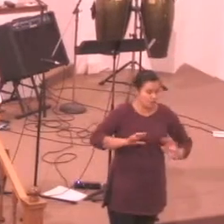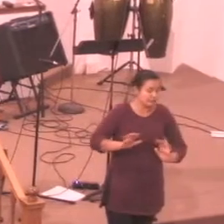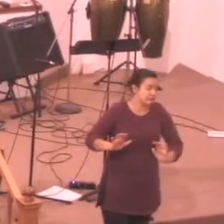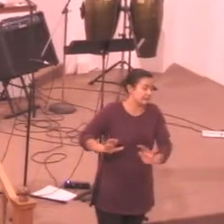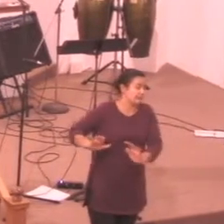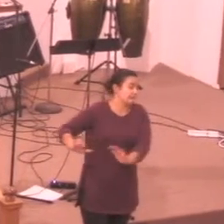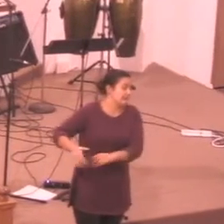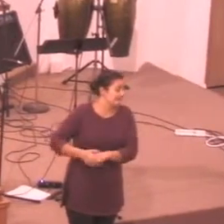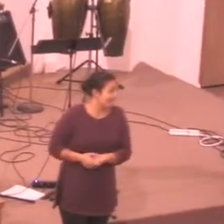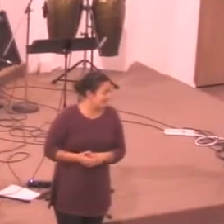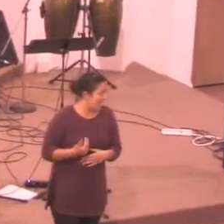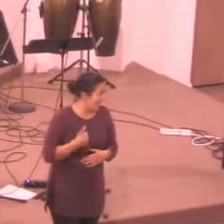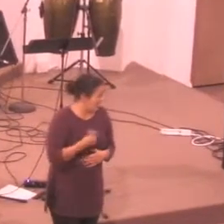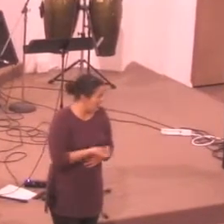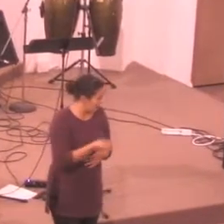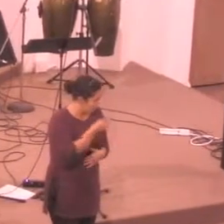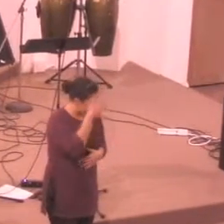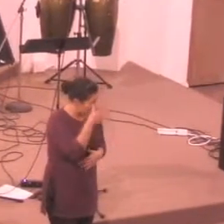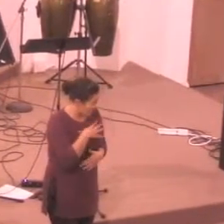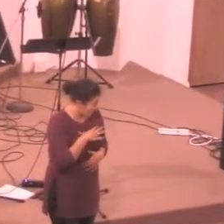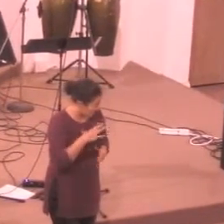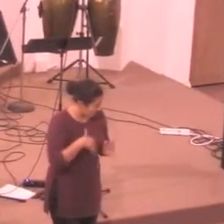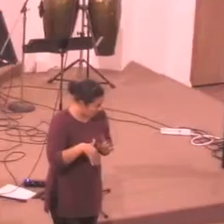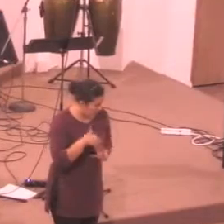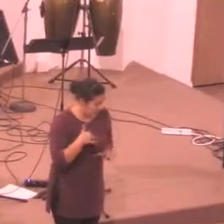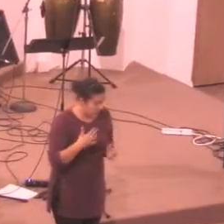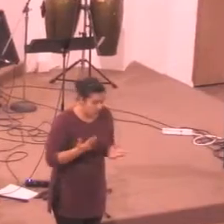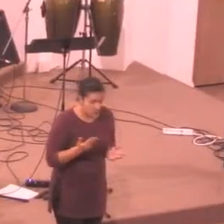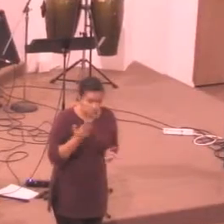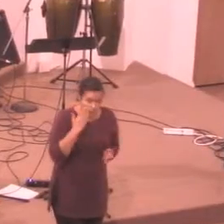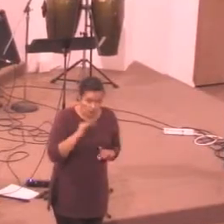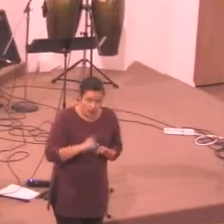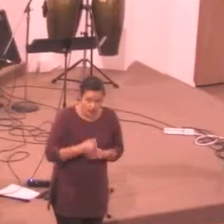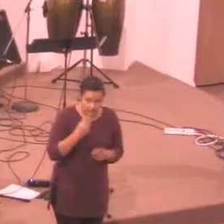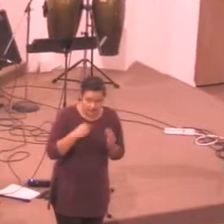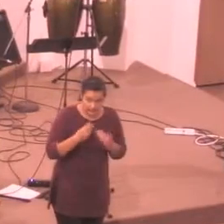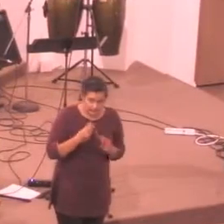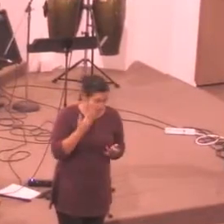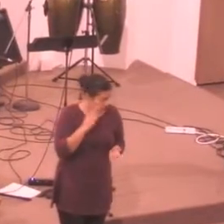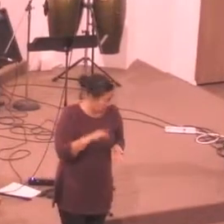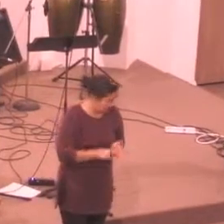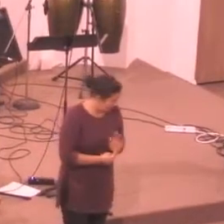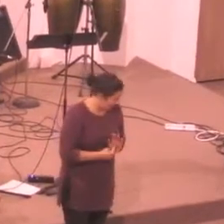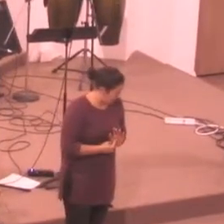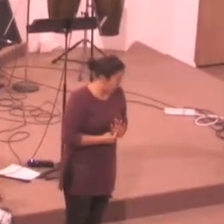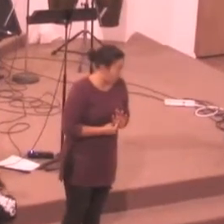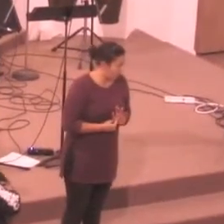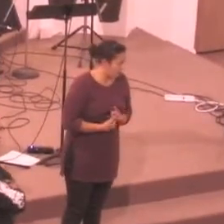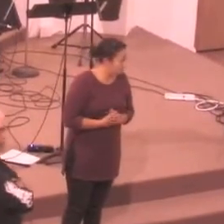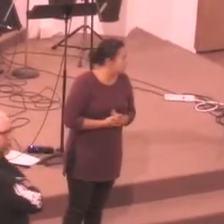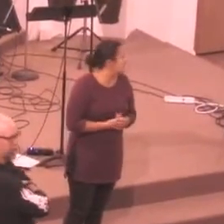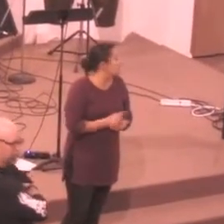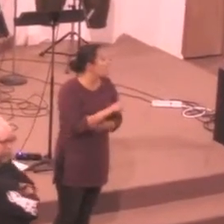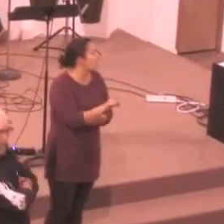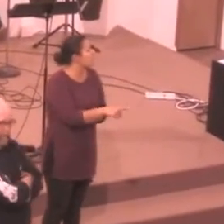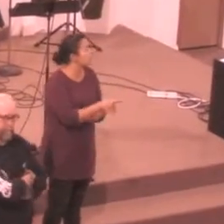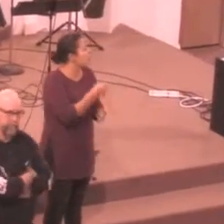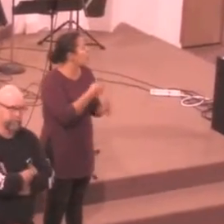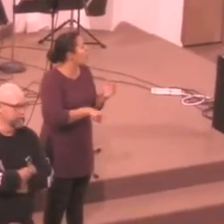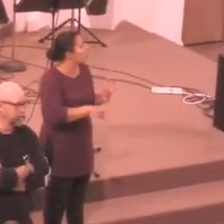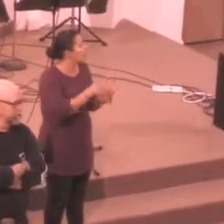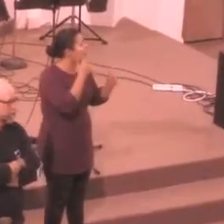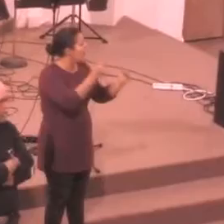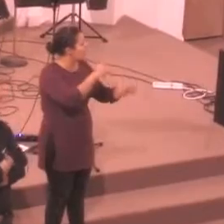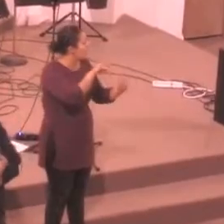no. I got a couple guys around here that know how to eat, you know what I mean? So tell me, what are you thankful for? All my family. All your